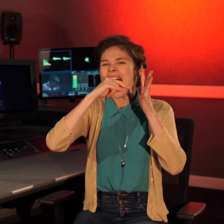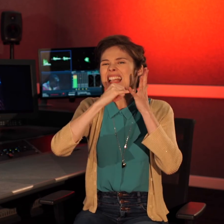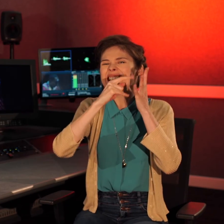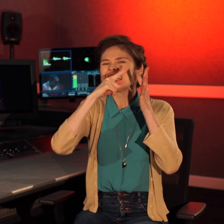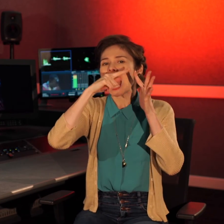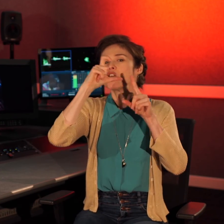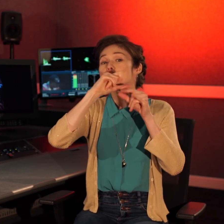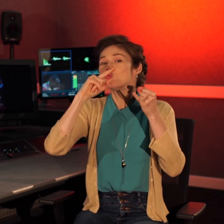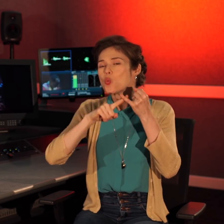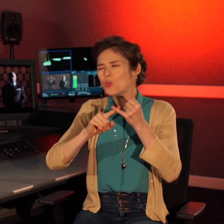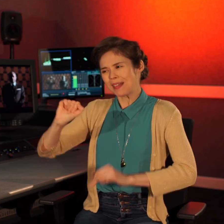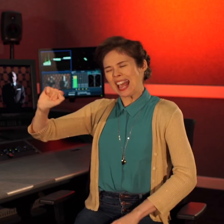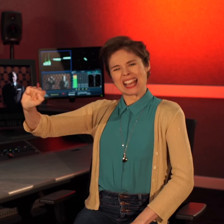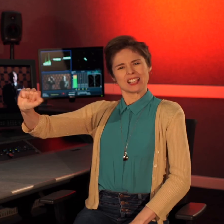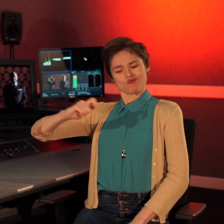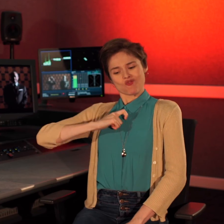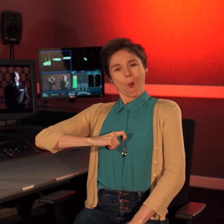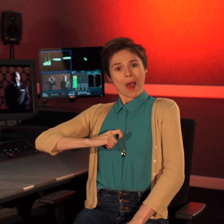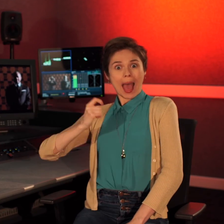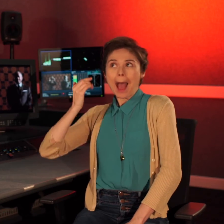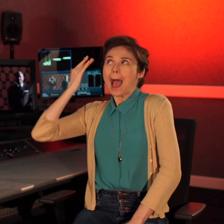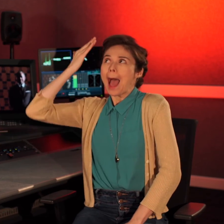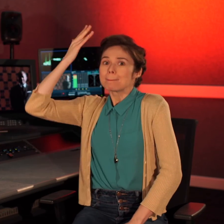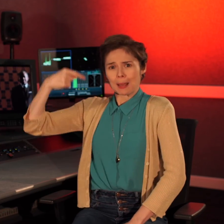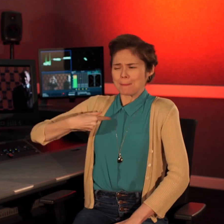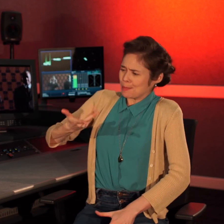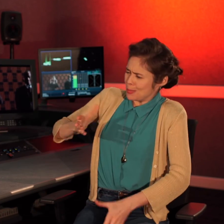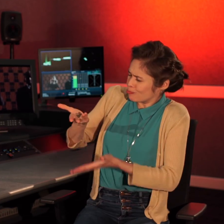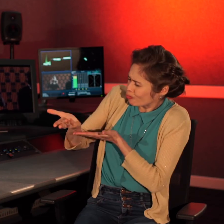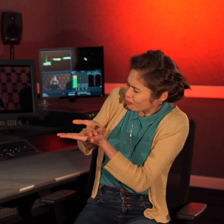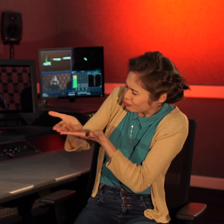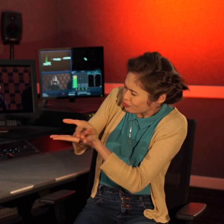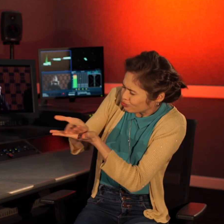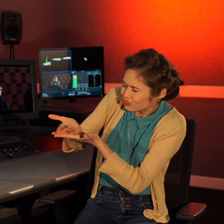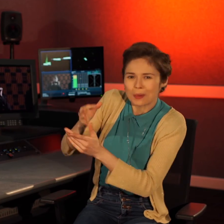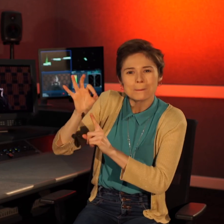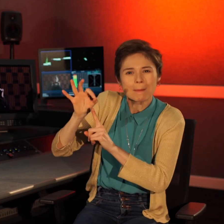actor Papa Essiadu, who plays the title role of Hamlet.